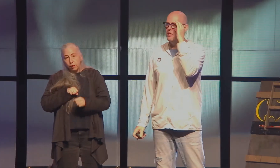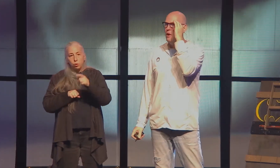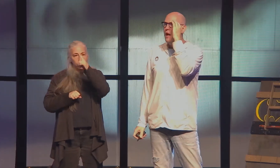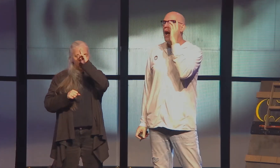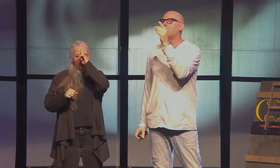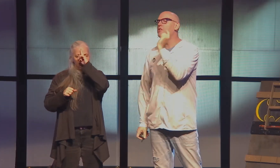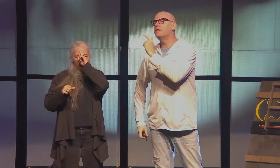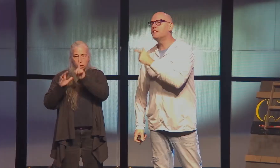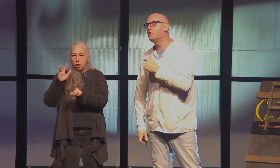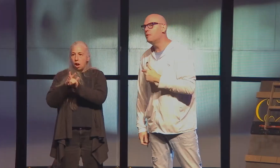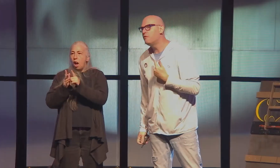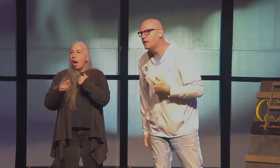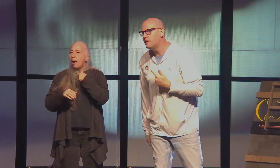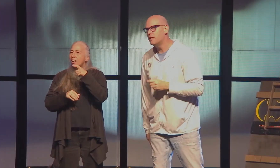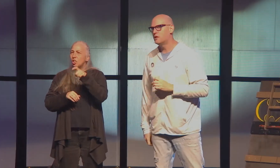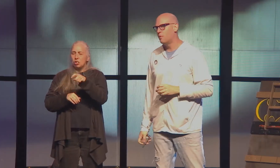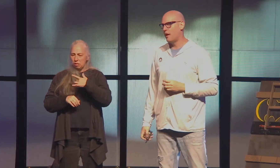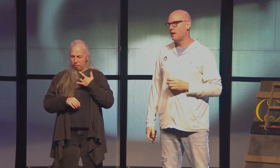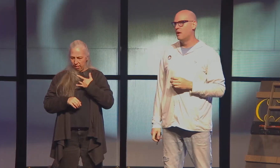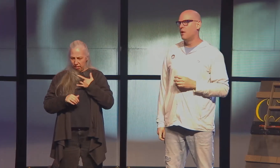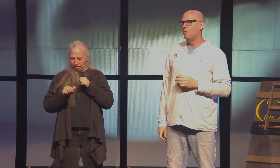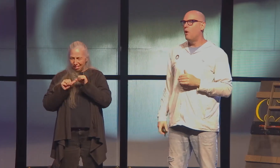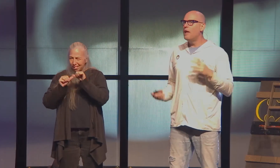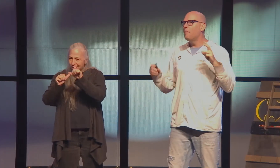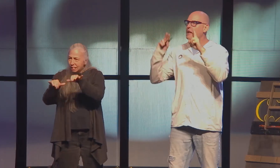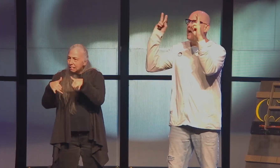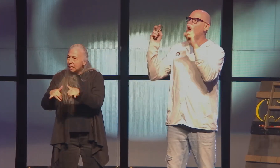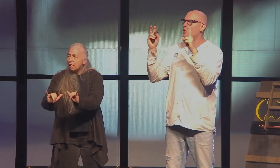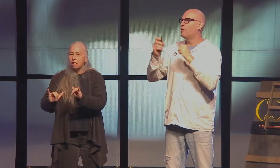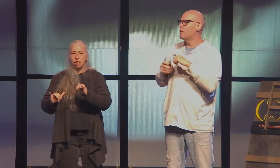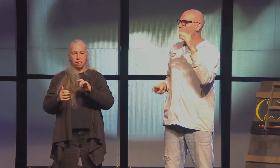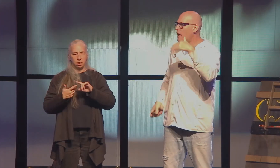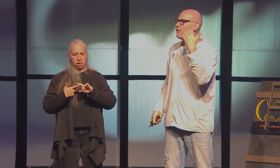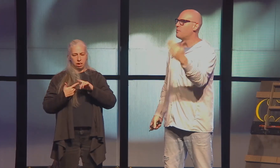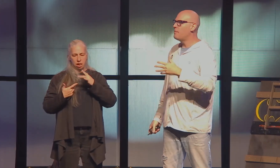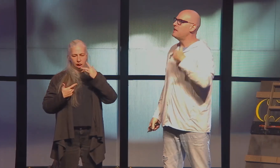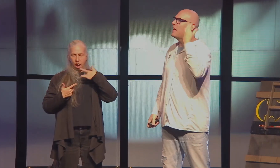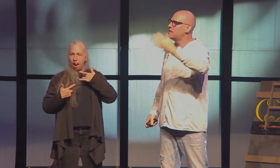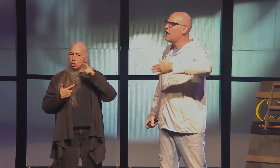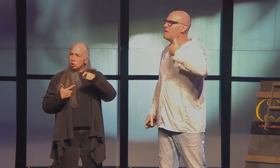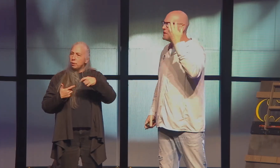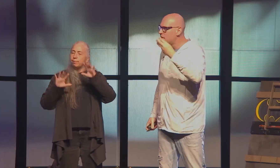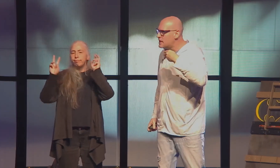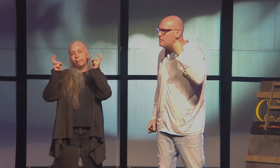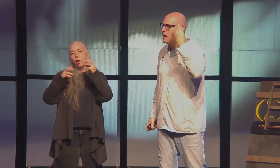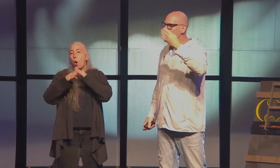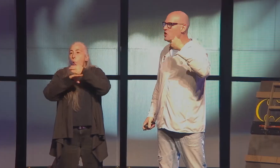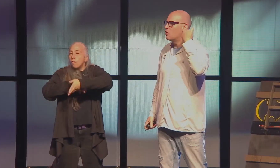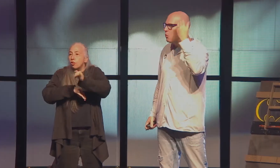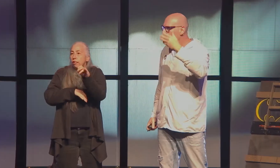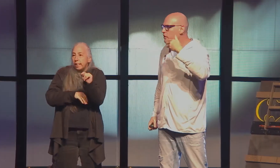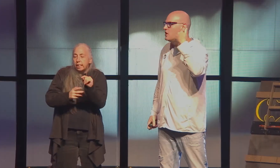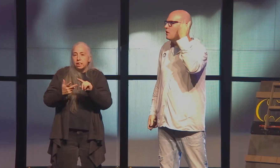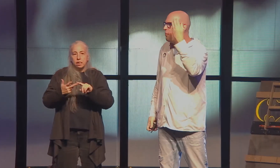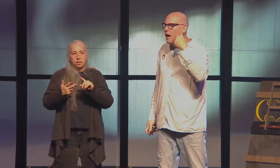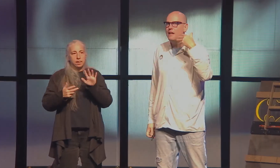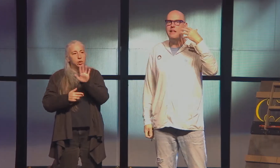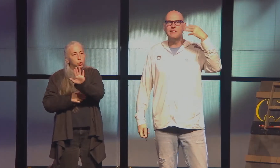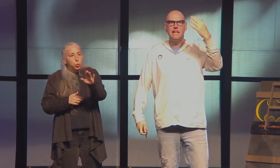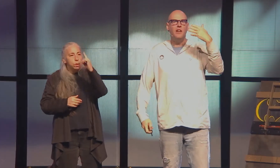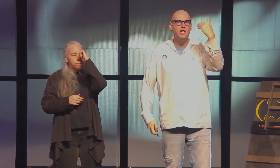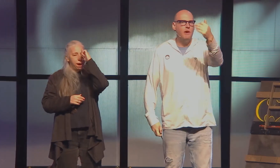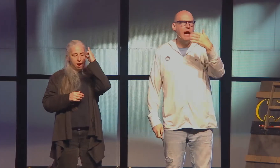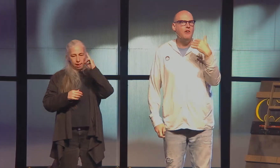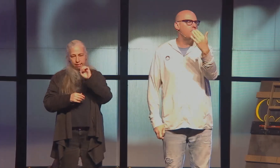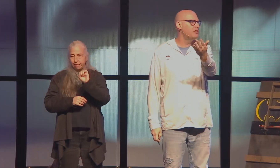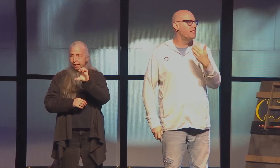that tell you, I shouldn't still be feeling this way. Why am I not over it? Whatever it might be. That's kind of a schema in your world, in your mind, that